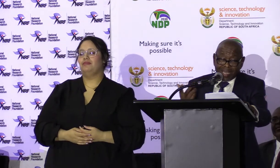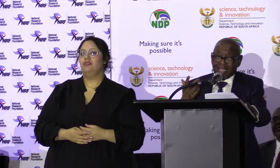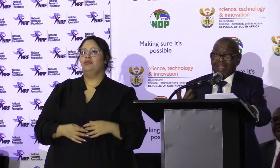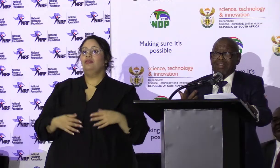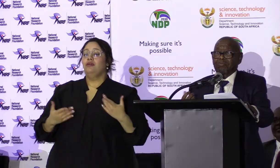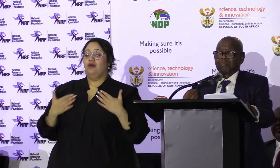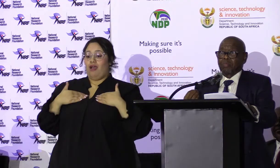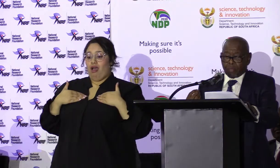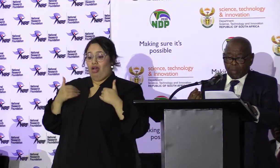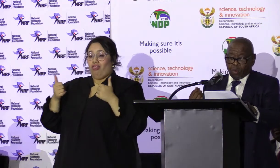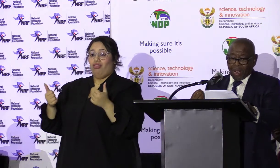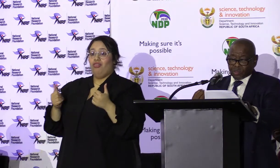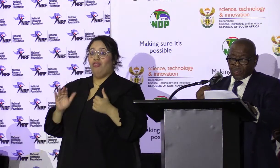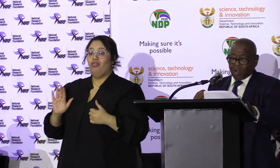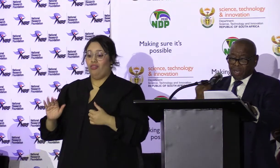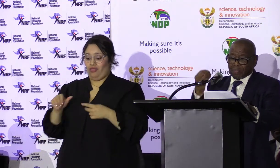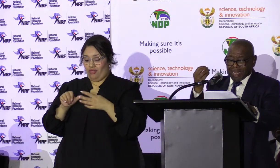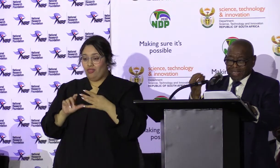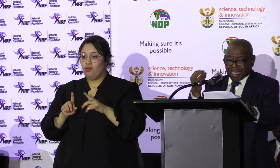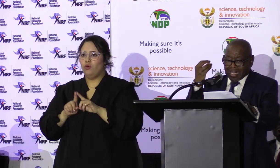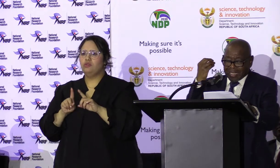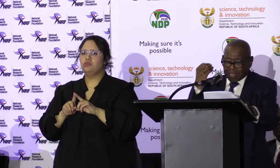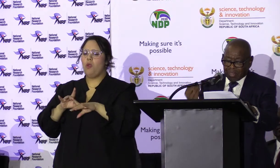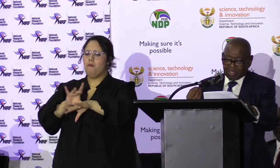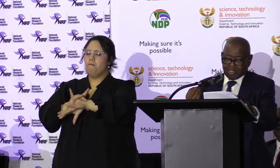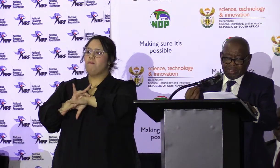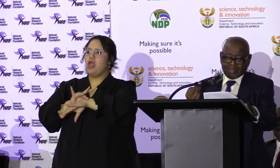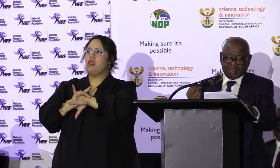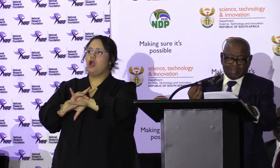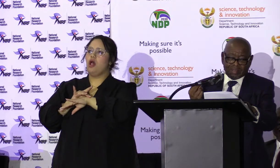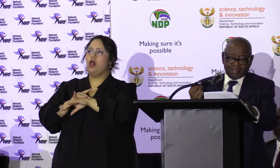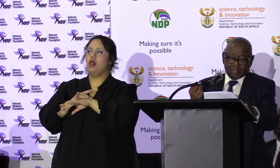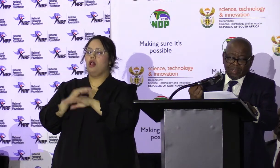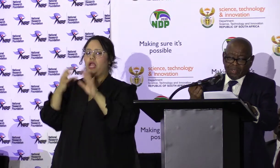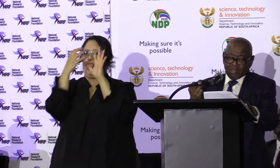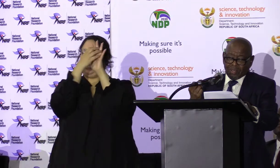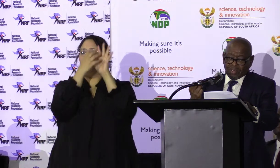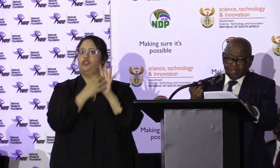to. Healthcare, what we call medical imaging.